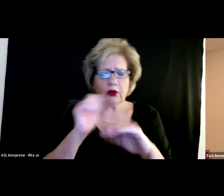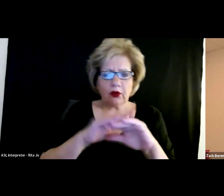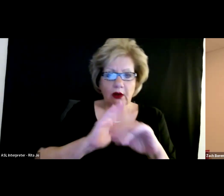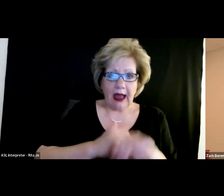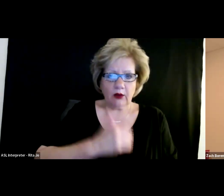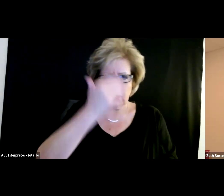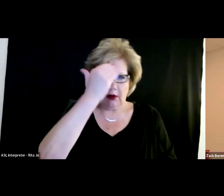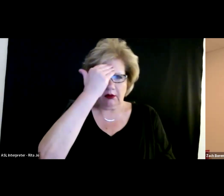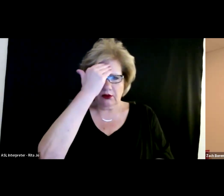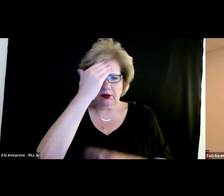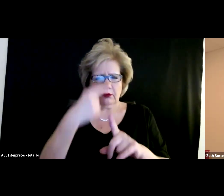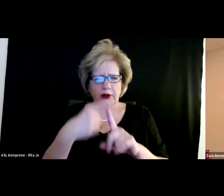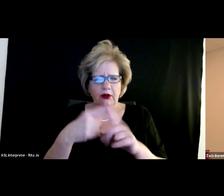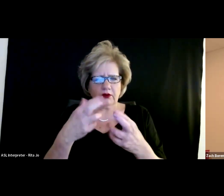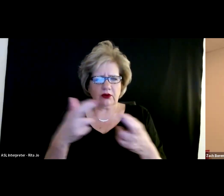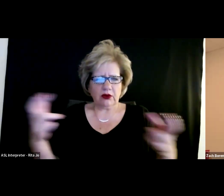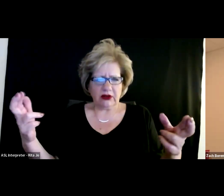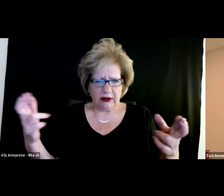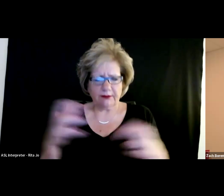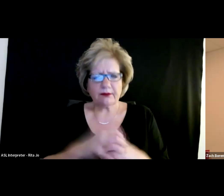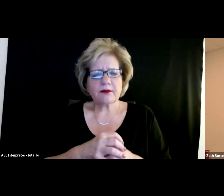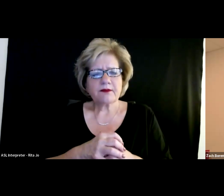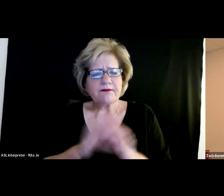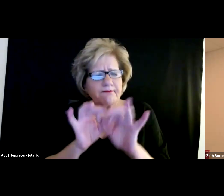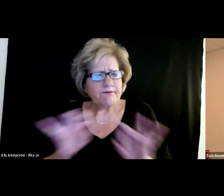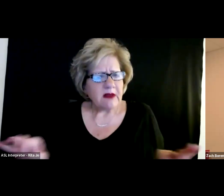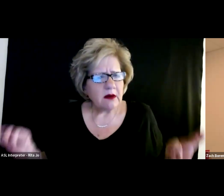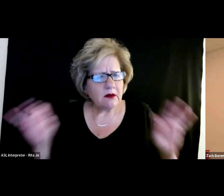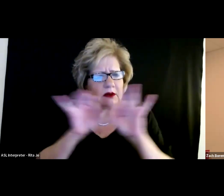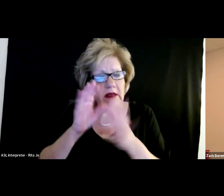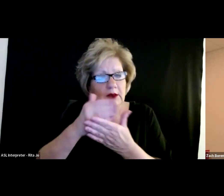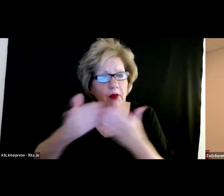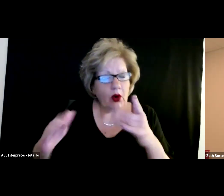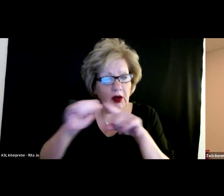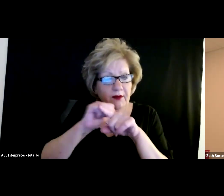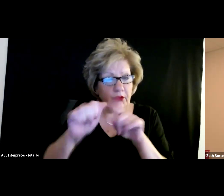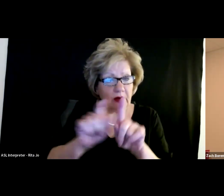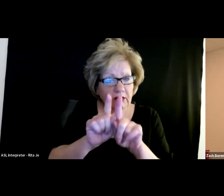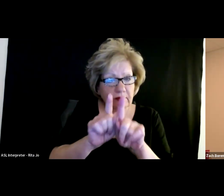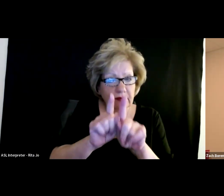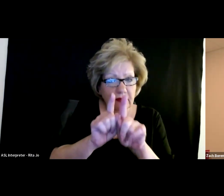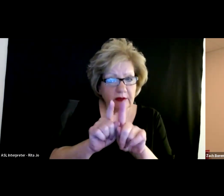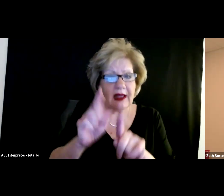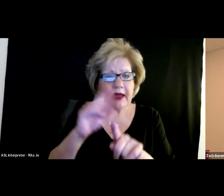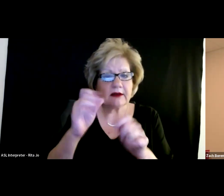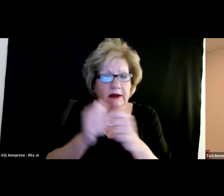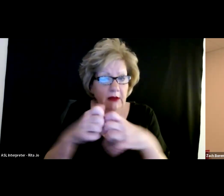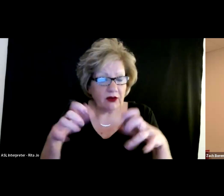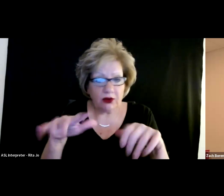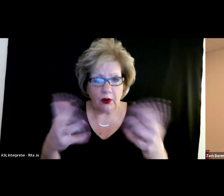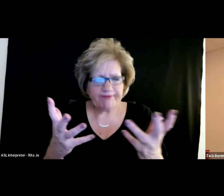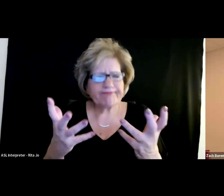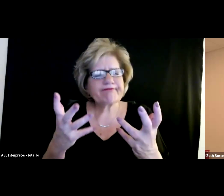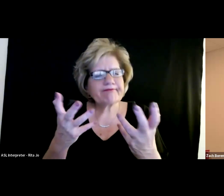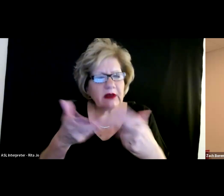bear. In recent years, a key component of apprenticeship and its expansion has been increasing